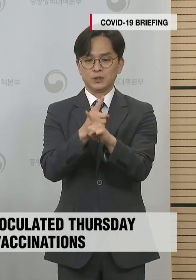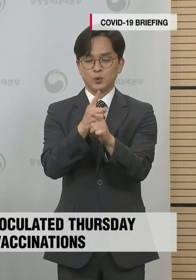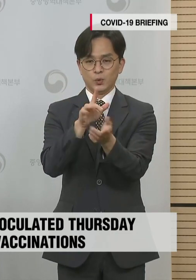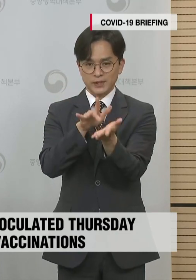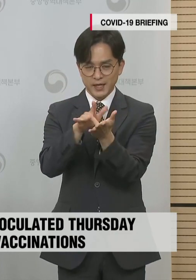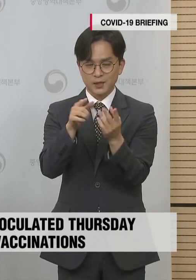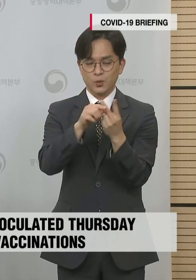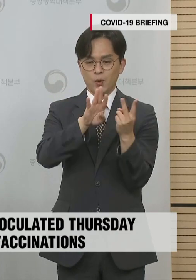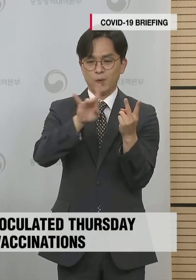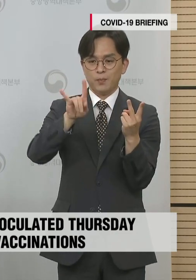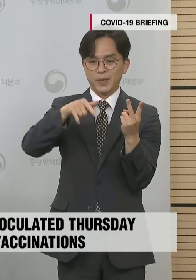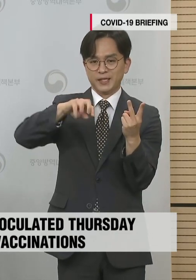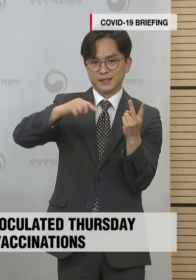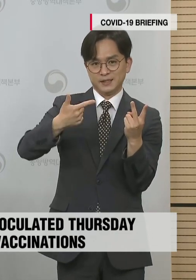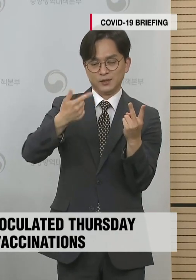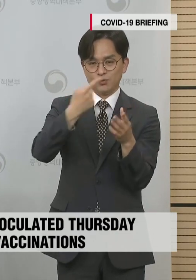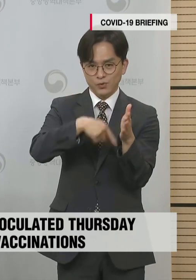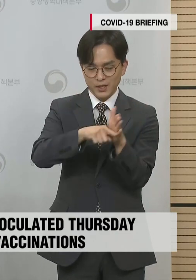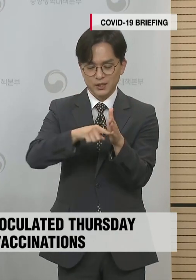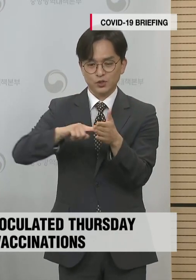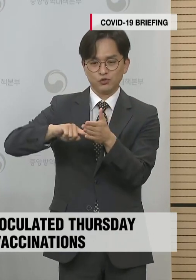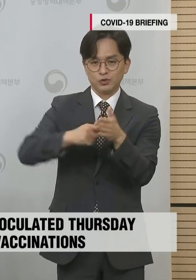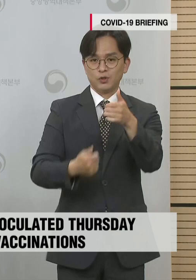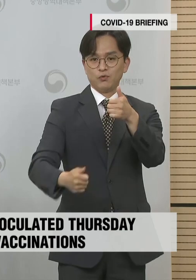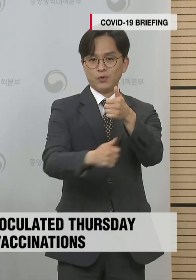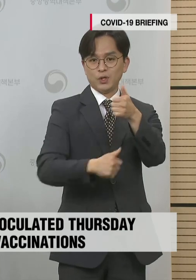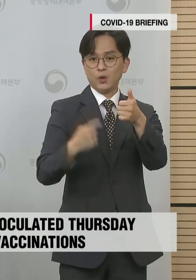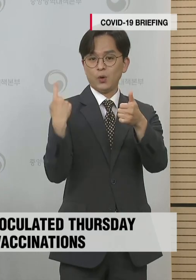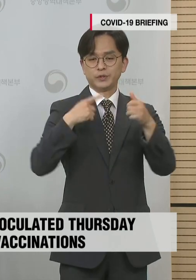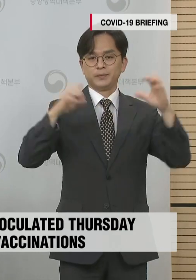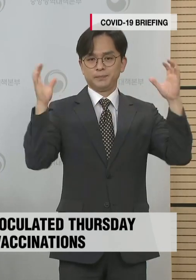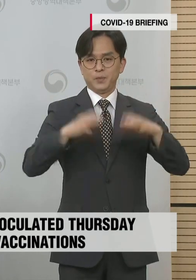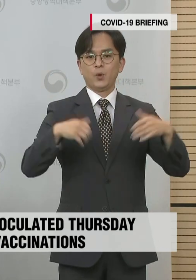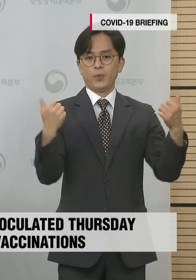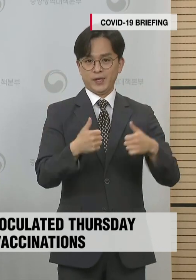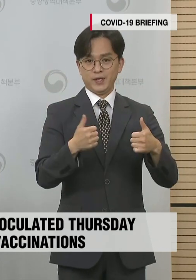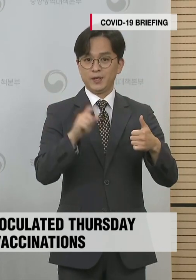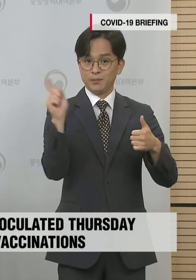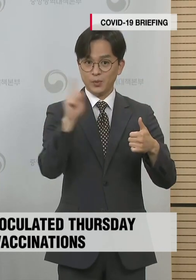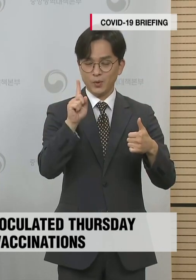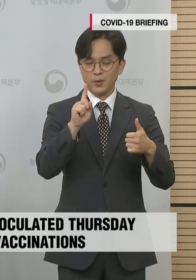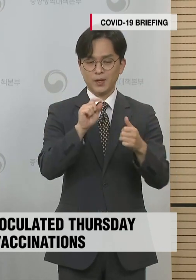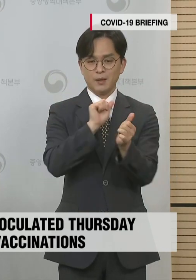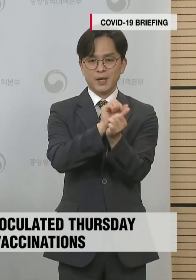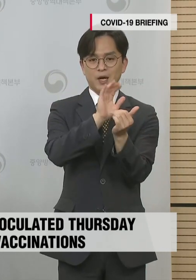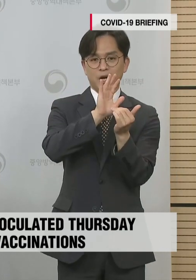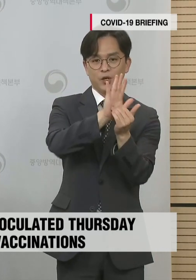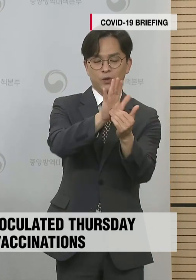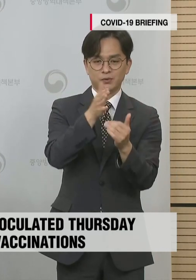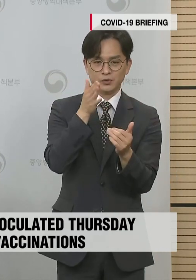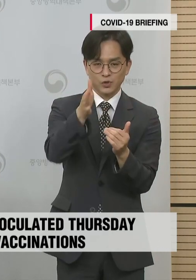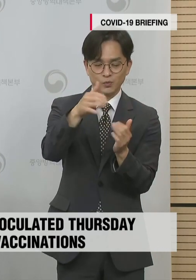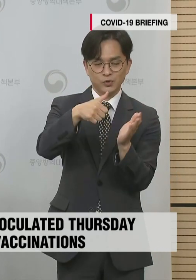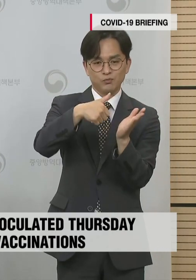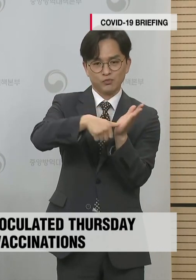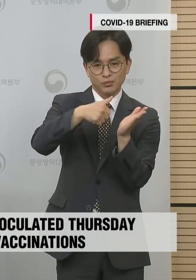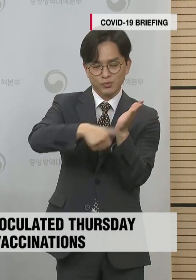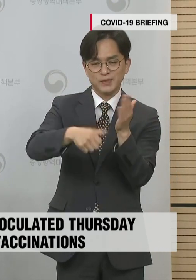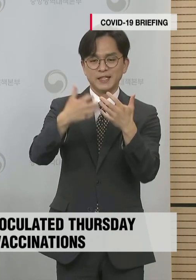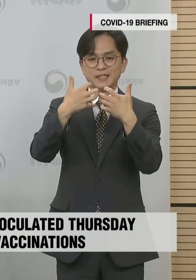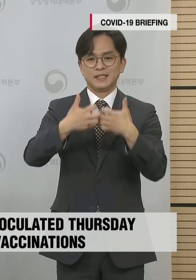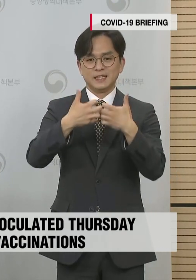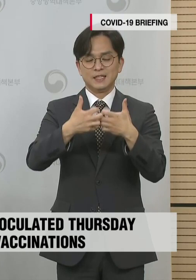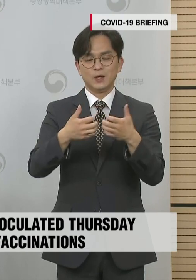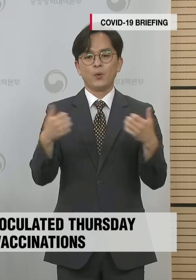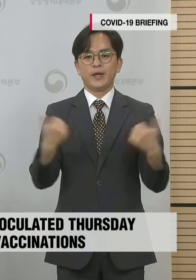the COVID-19 drug and also vaccination development, our task force has met once again